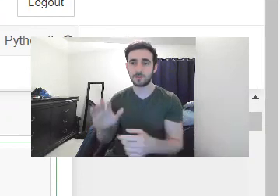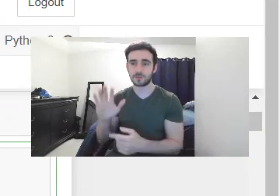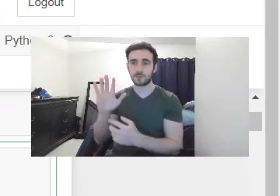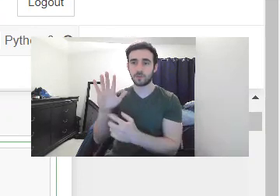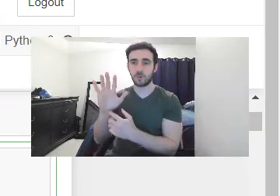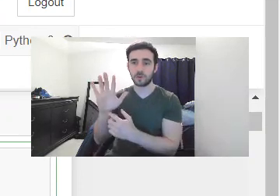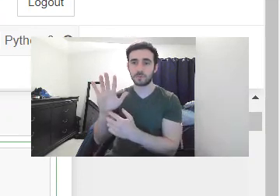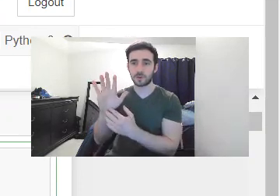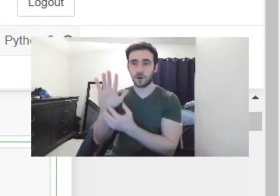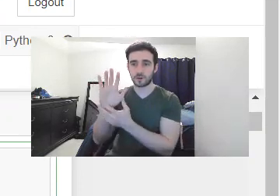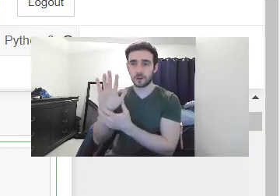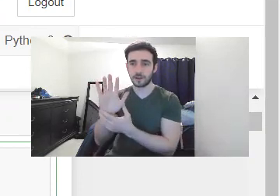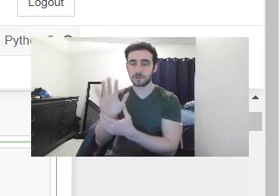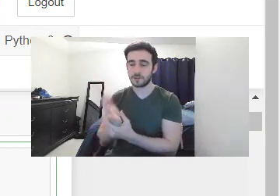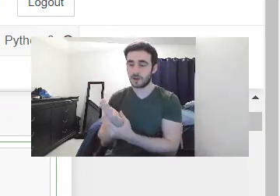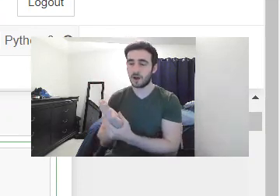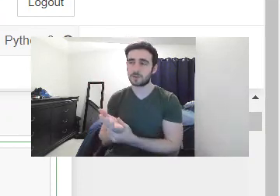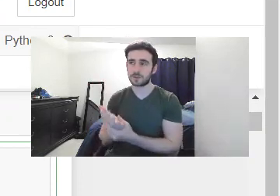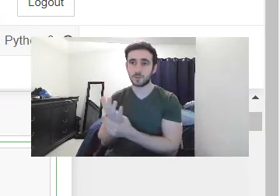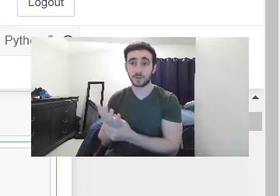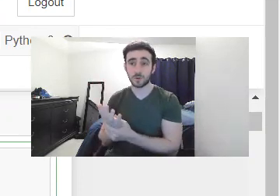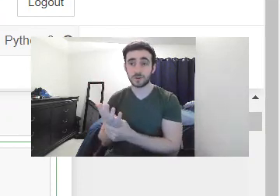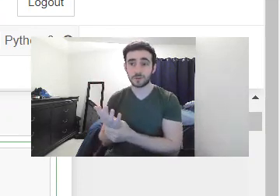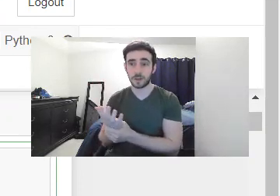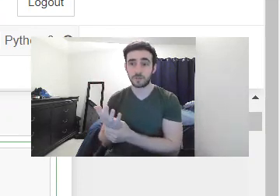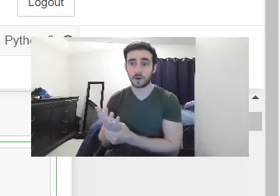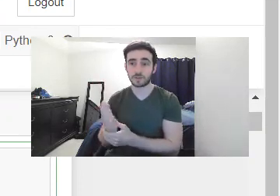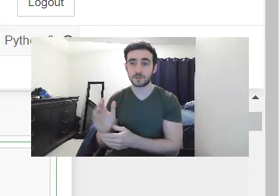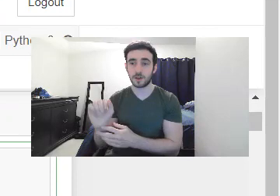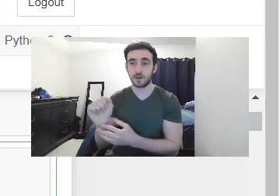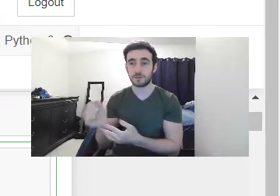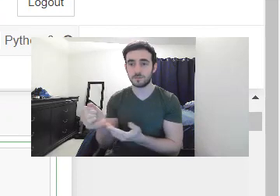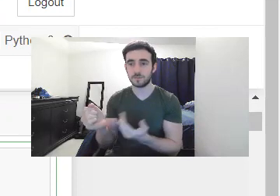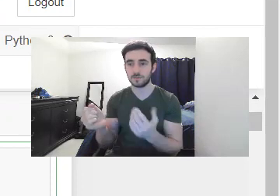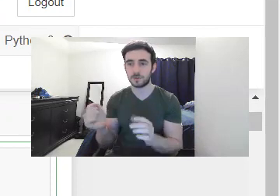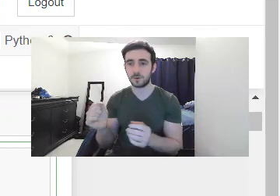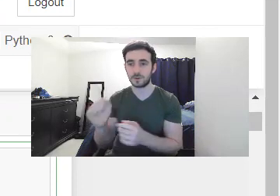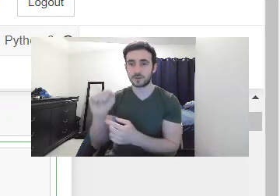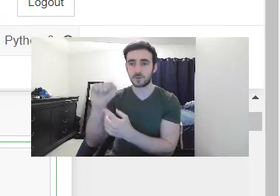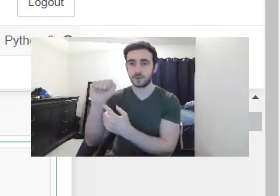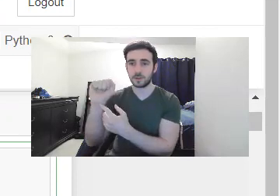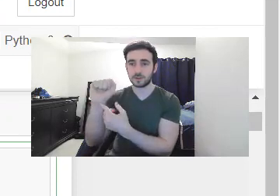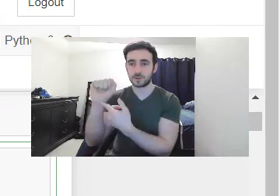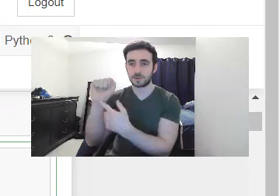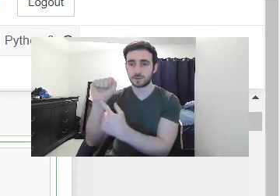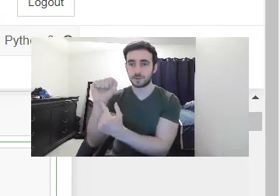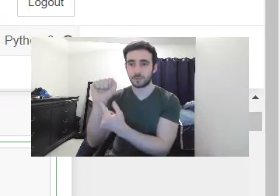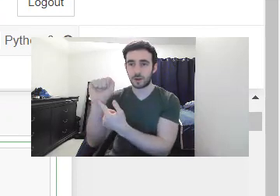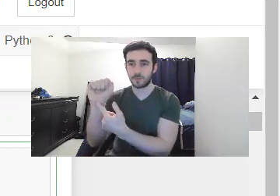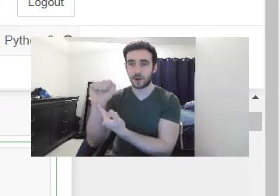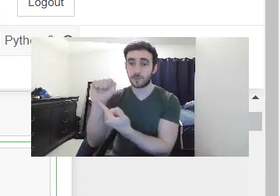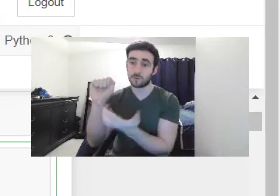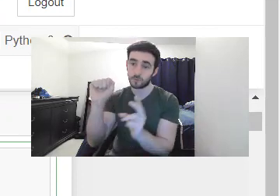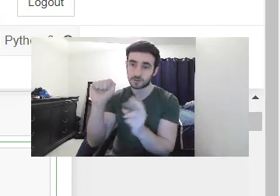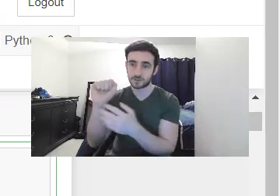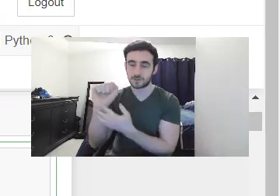just going to be sort of a point on your hand. There's 21 different landmarks. The 0 index one is sort of the bottom of